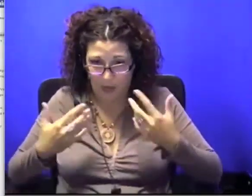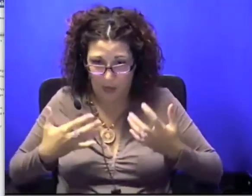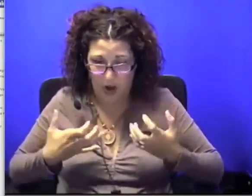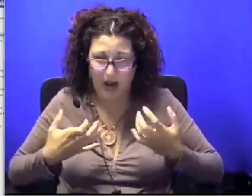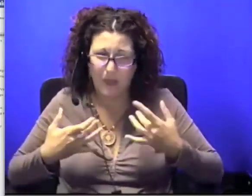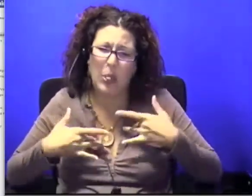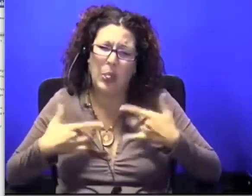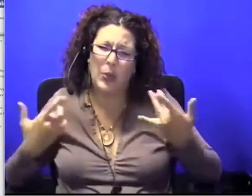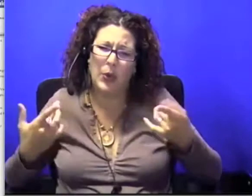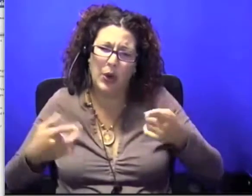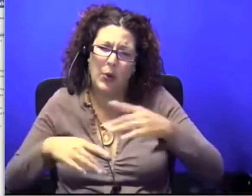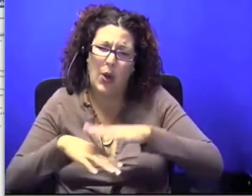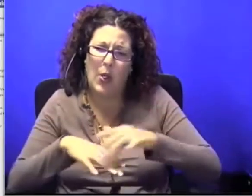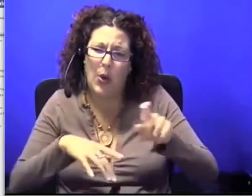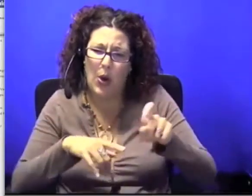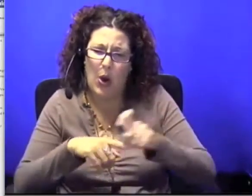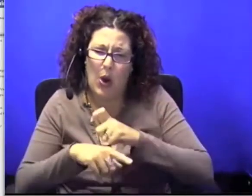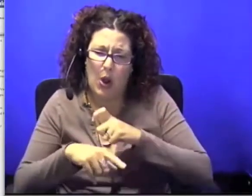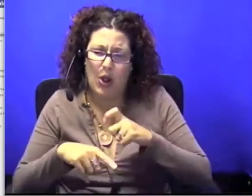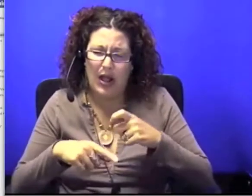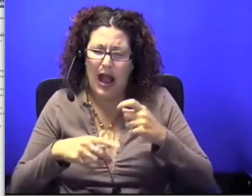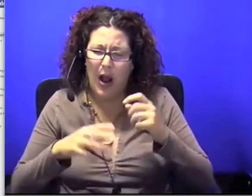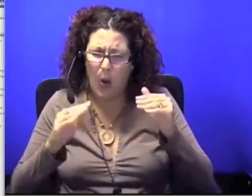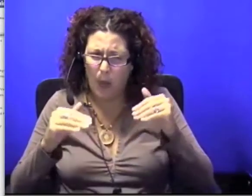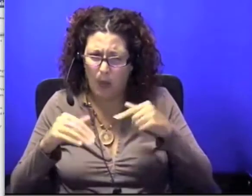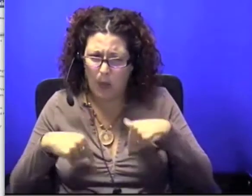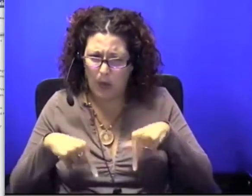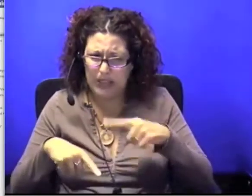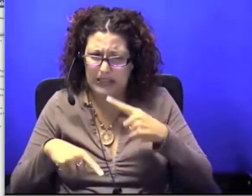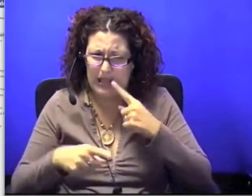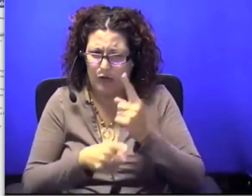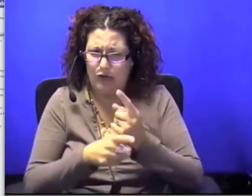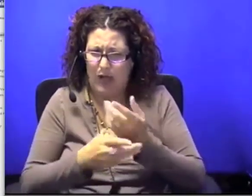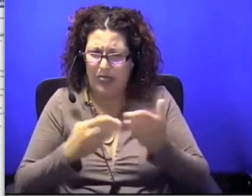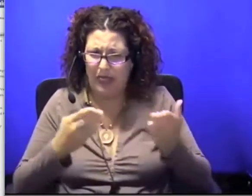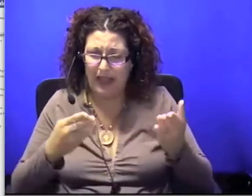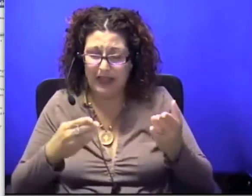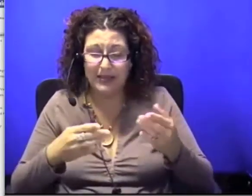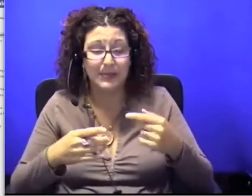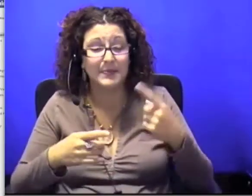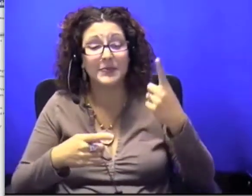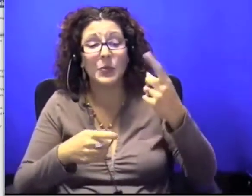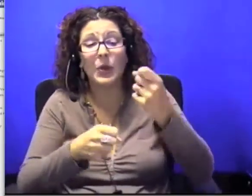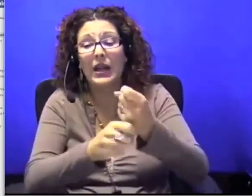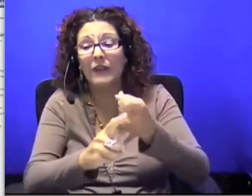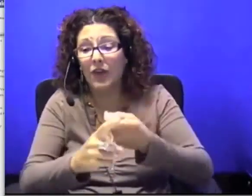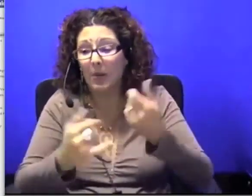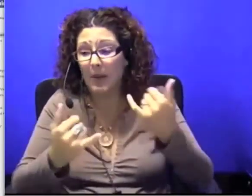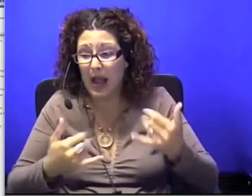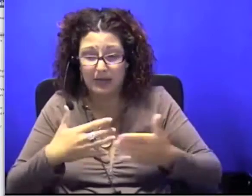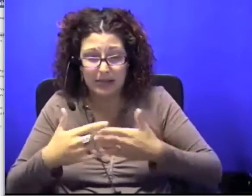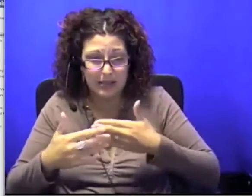accomplish. And we're just so thrilled you'd be on the call with us. I hope we're saying the right things. But a year from now, whether we say the right things or